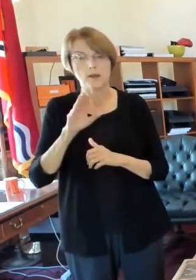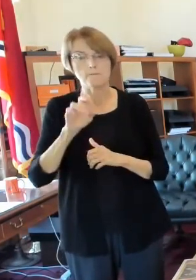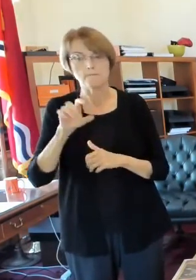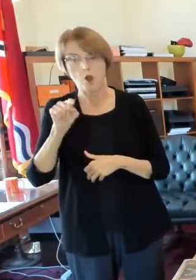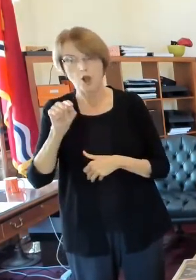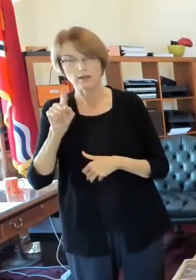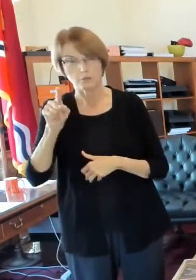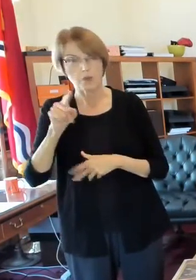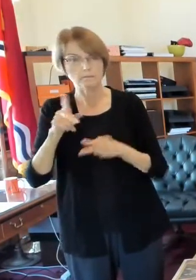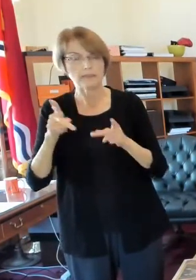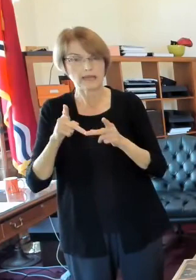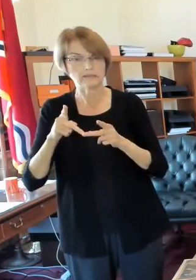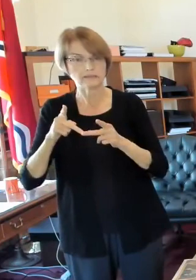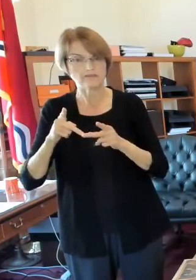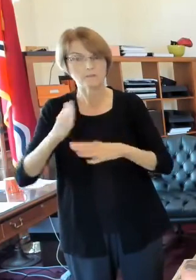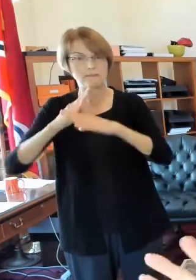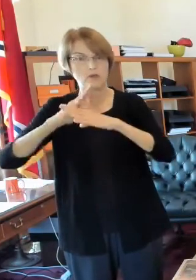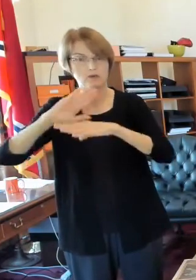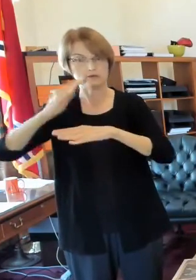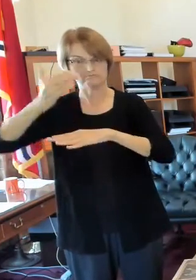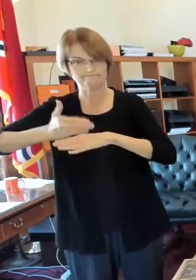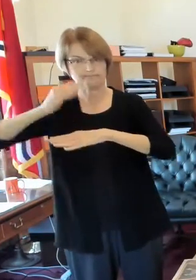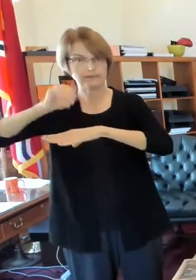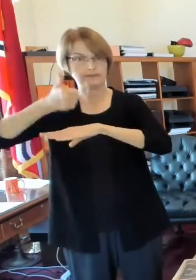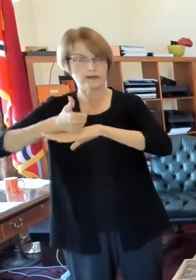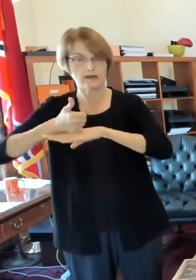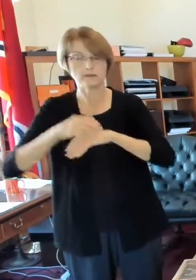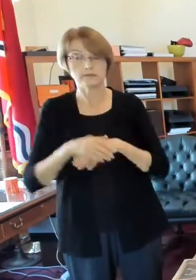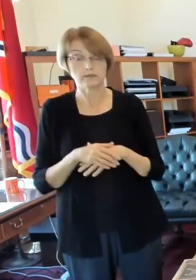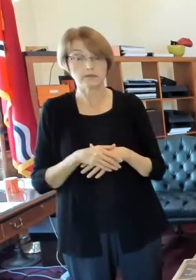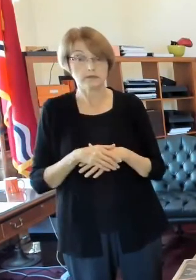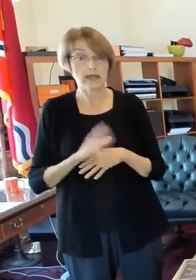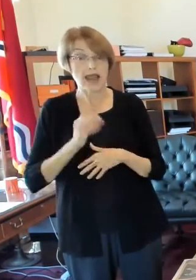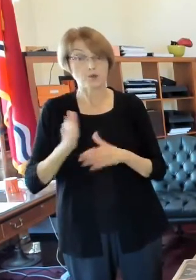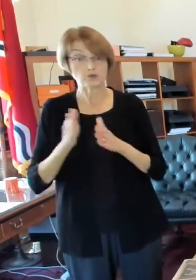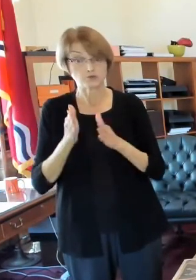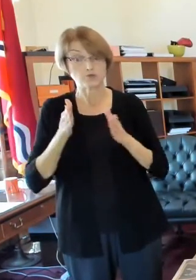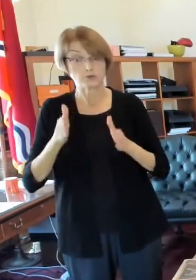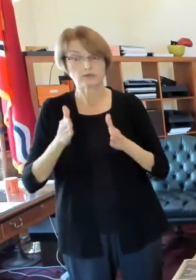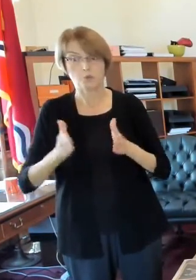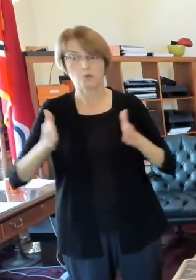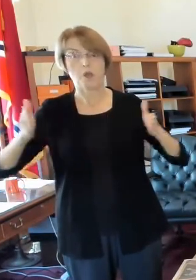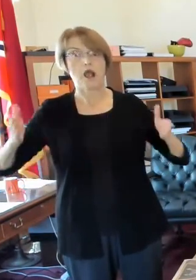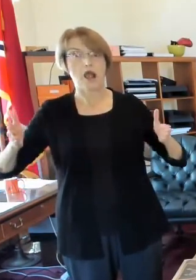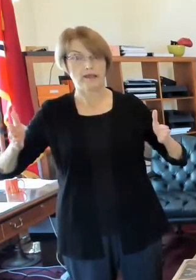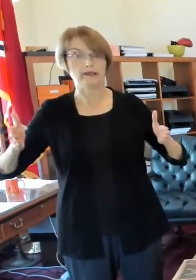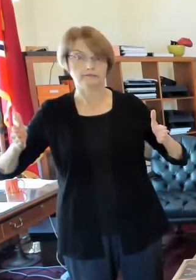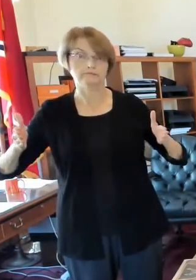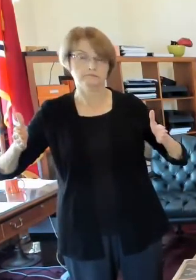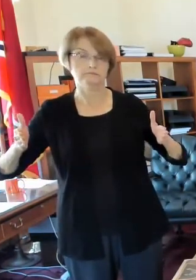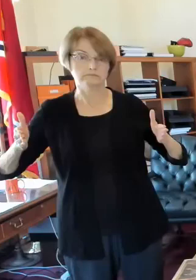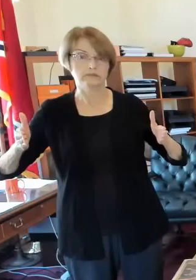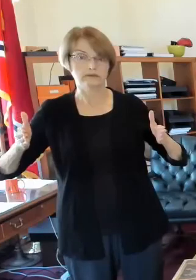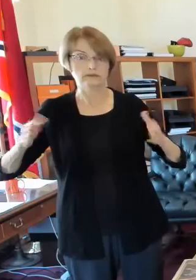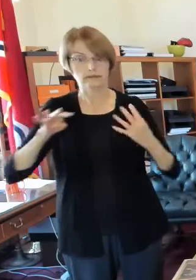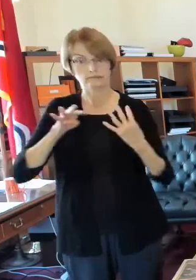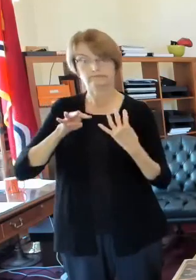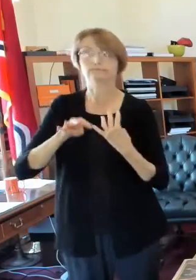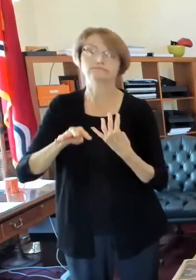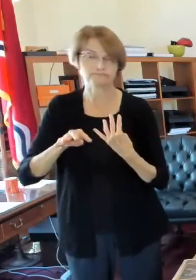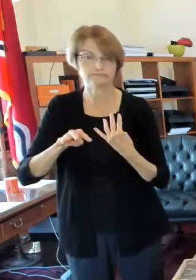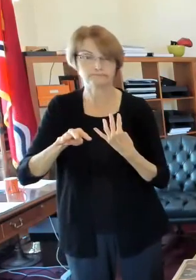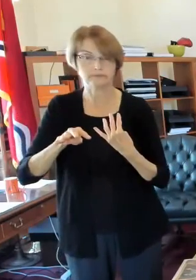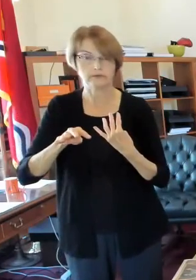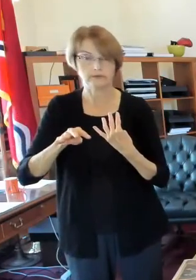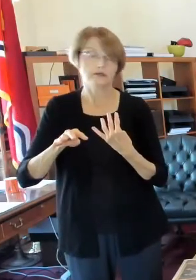one spot in order to, these streets are big. These streets are made for many,